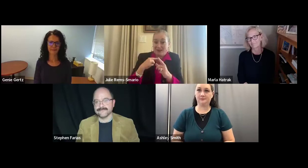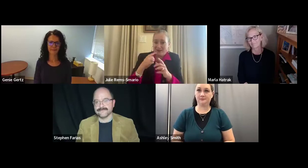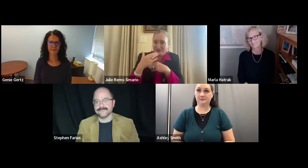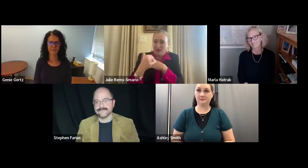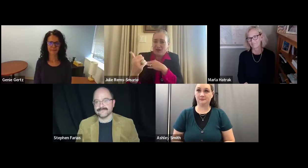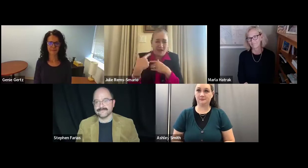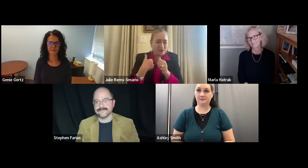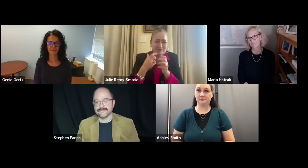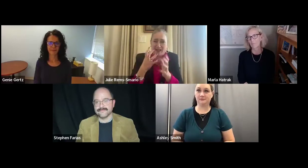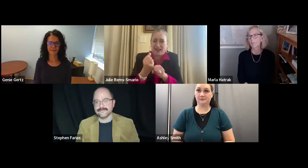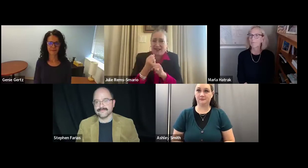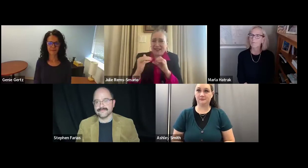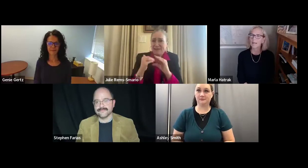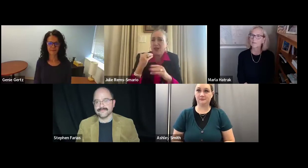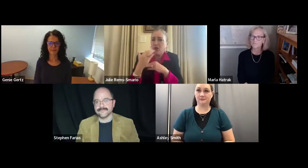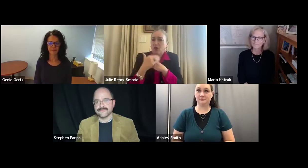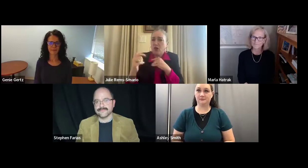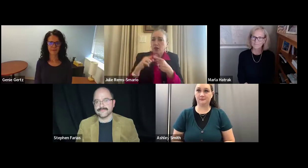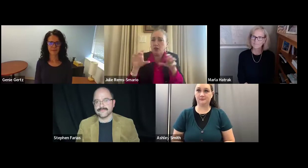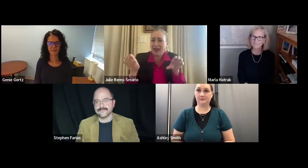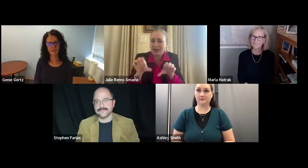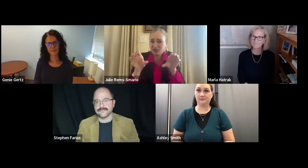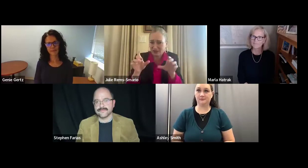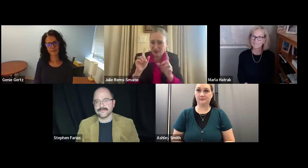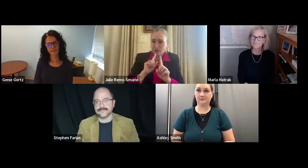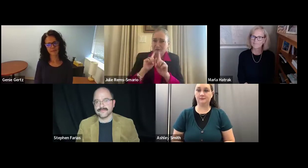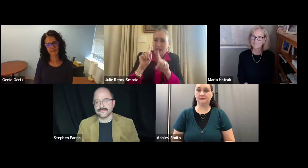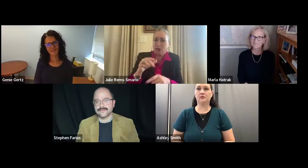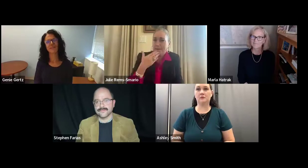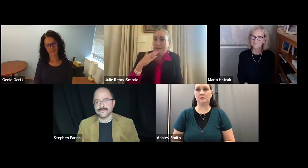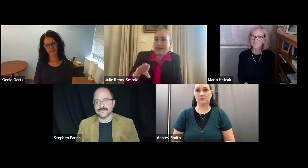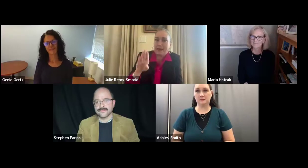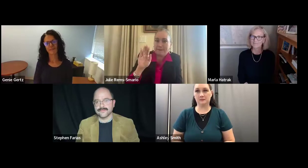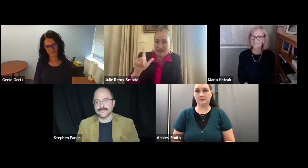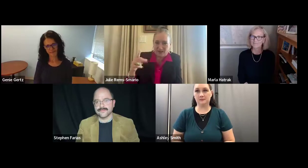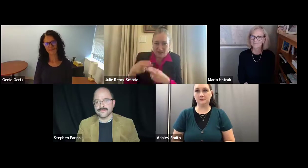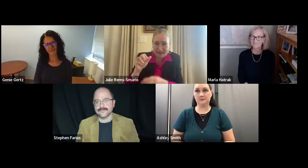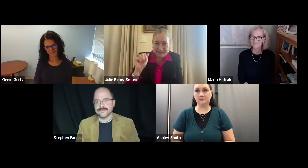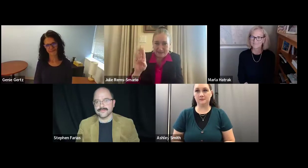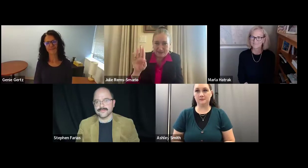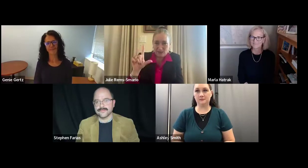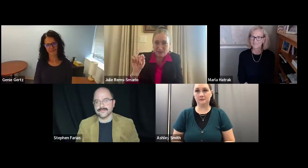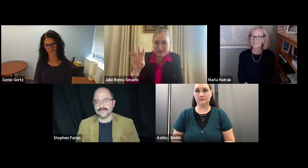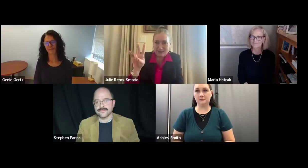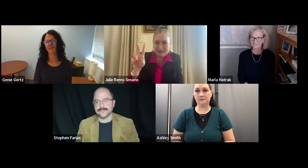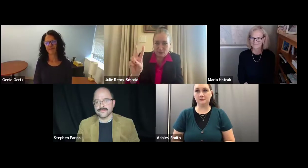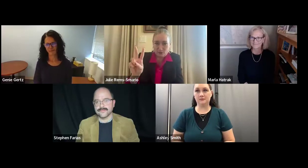people who are involved in domestic violence situations. And what I noticed is that whereas a huge call to action, there was a bill at that